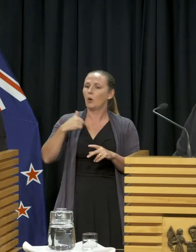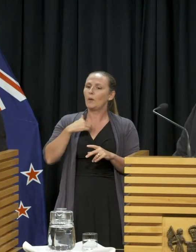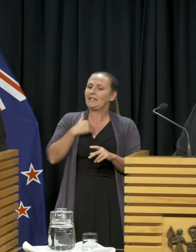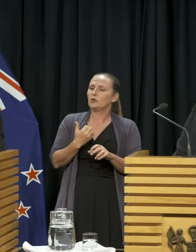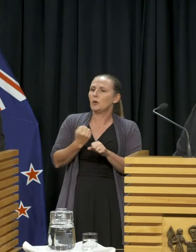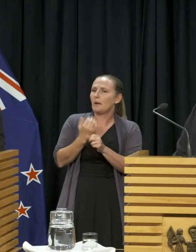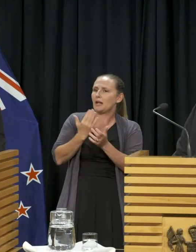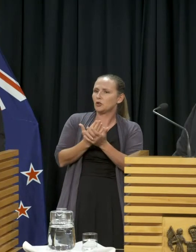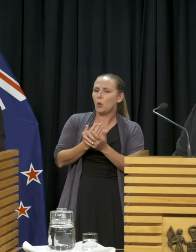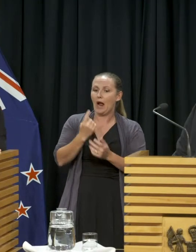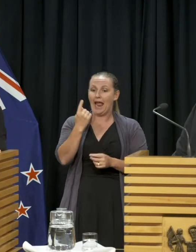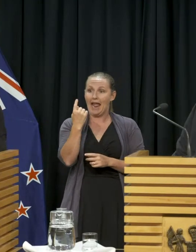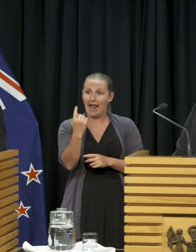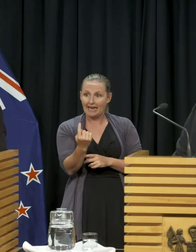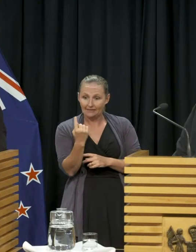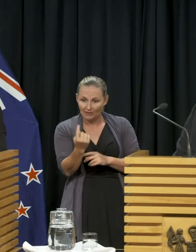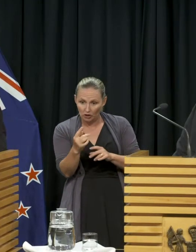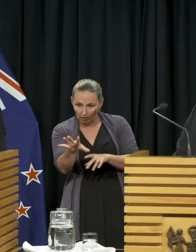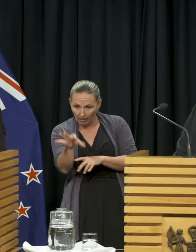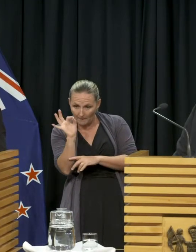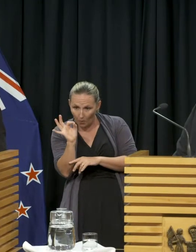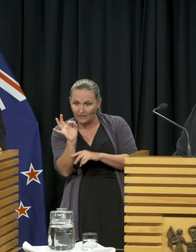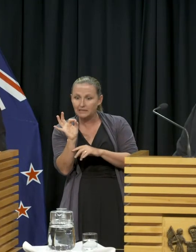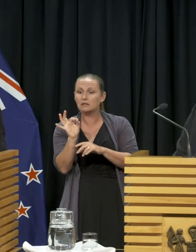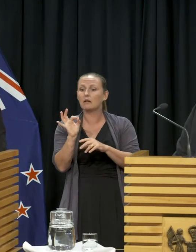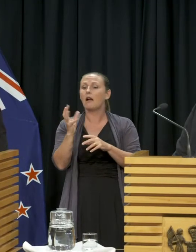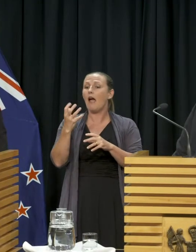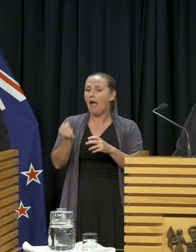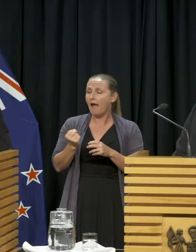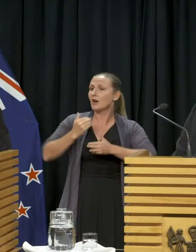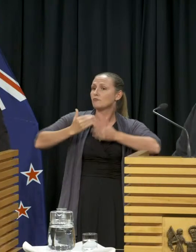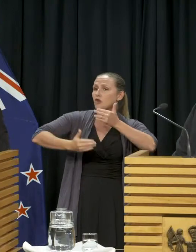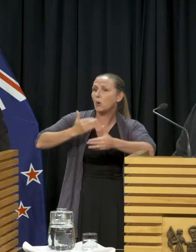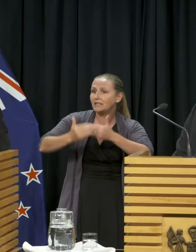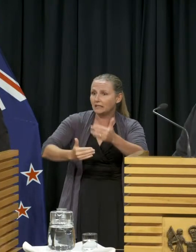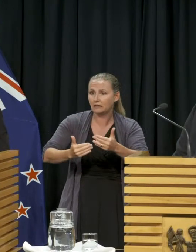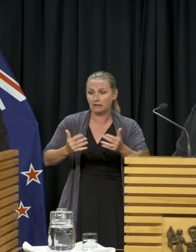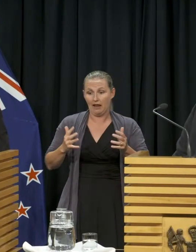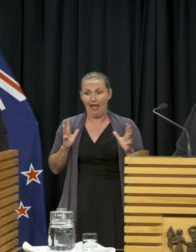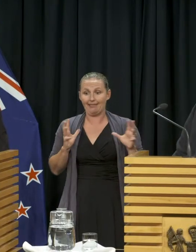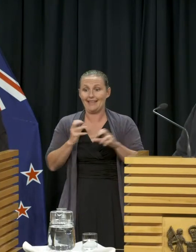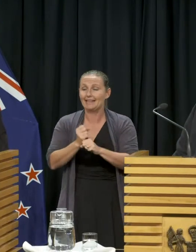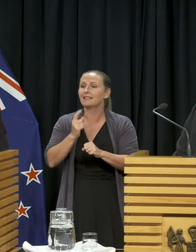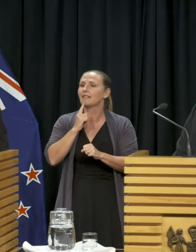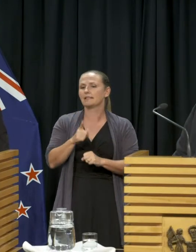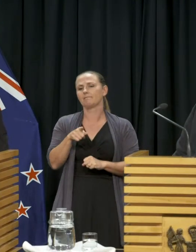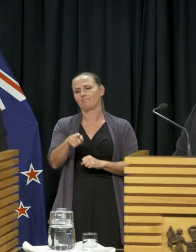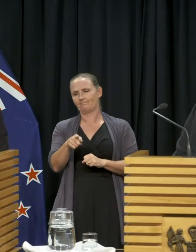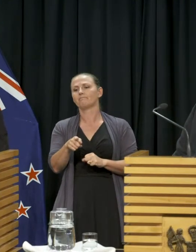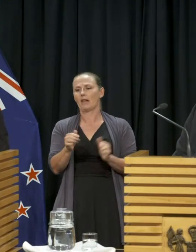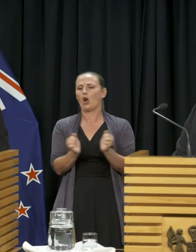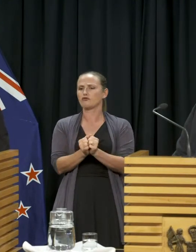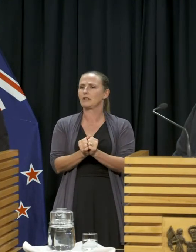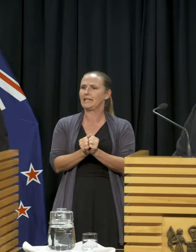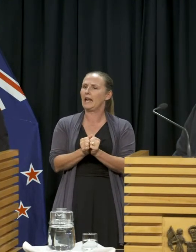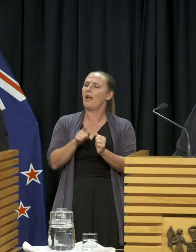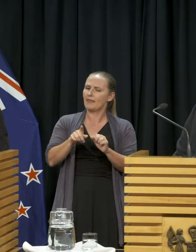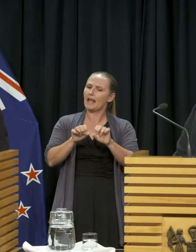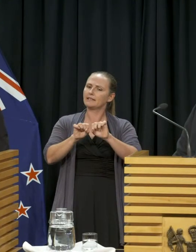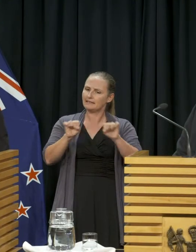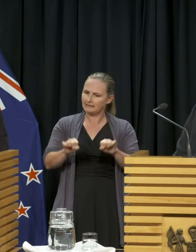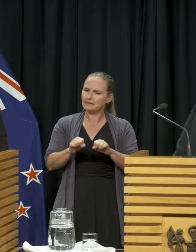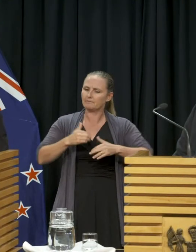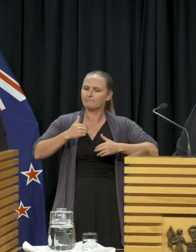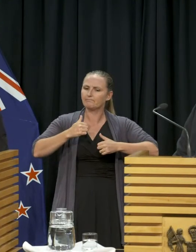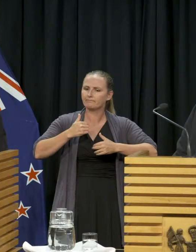appointing individuals and creating a process where people at the end of it can say, yep, they agree that it was done in a way that they can